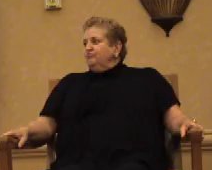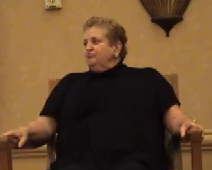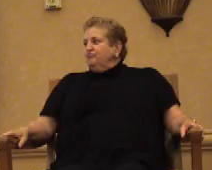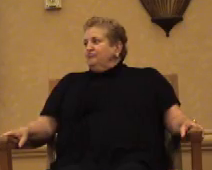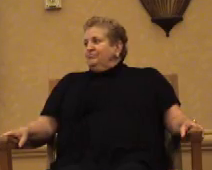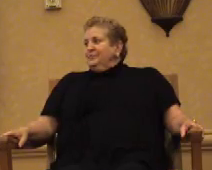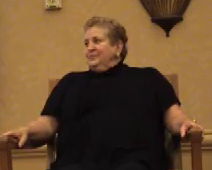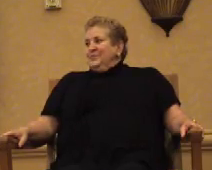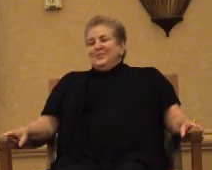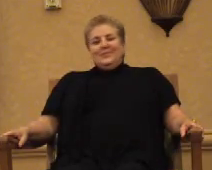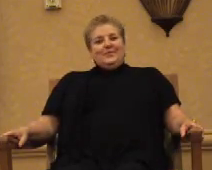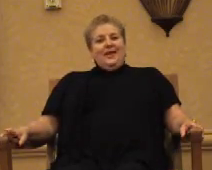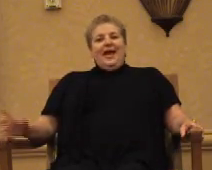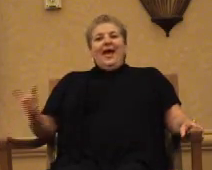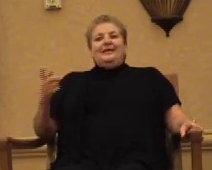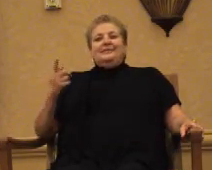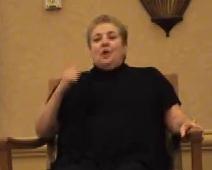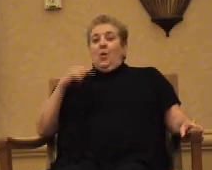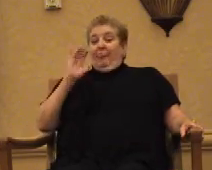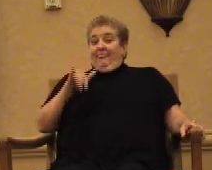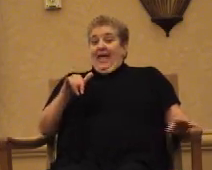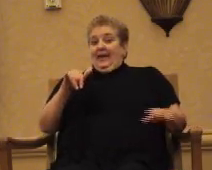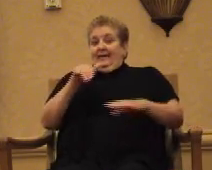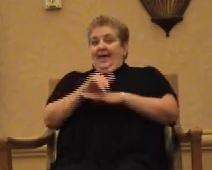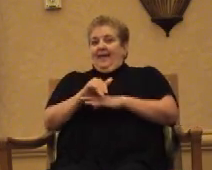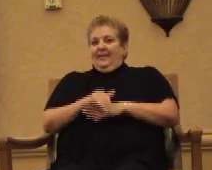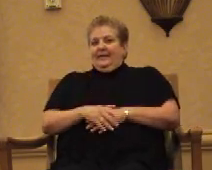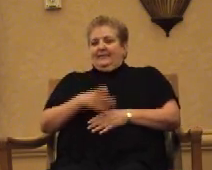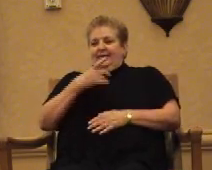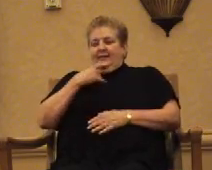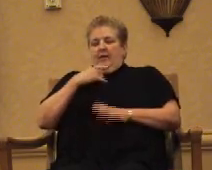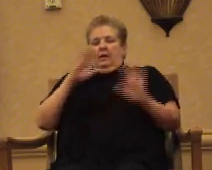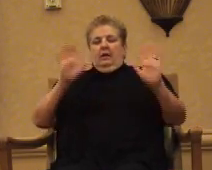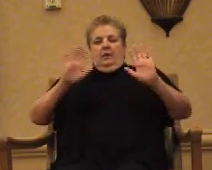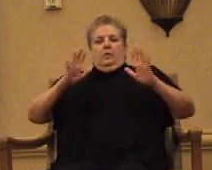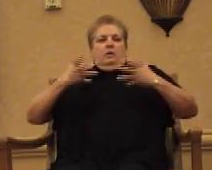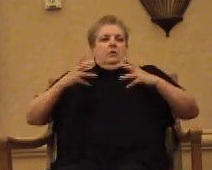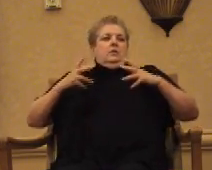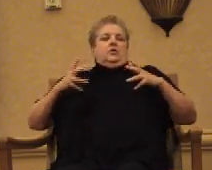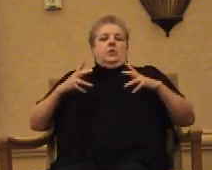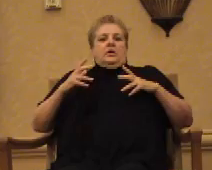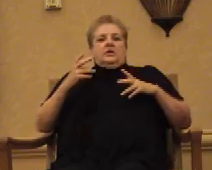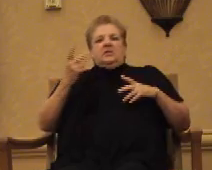And gave up on that night. Come on, Greg, let's get out of here. And we went back, and